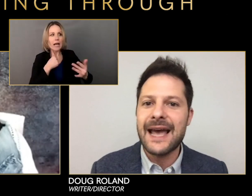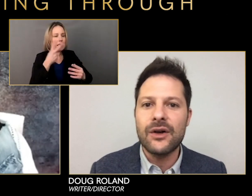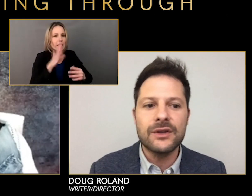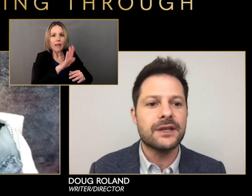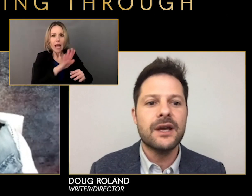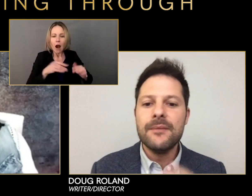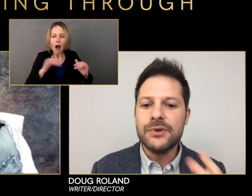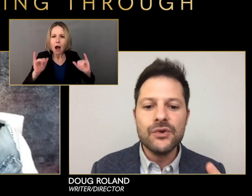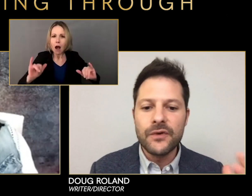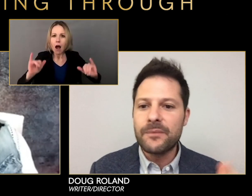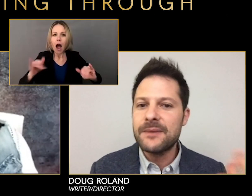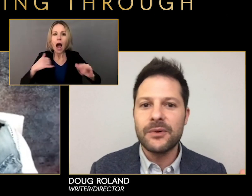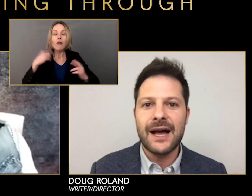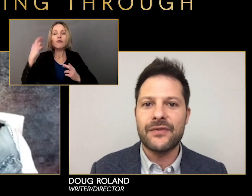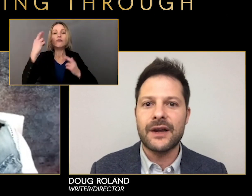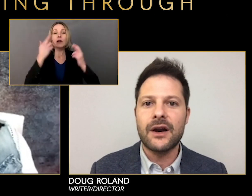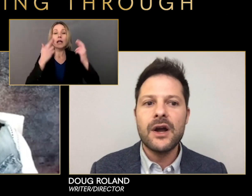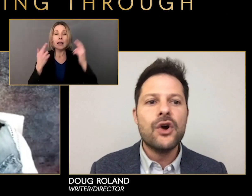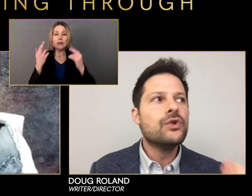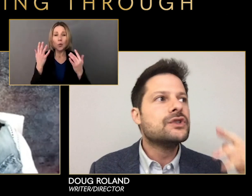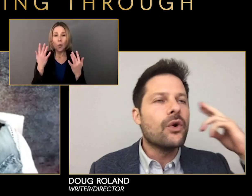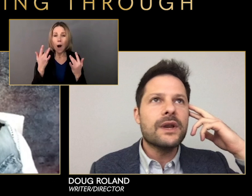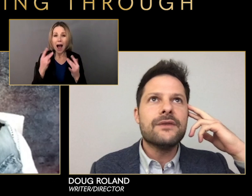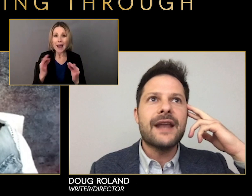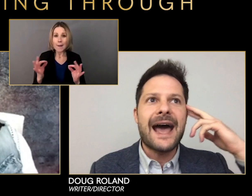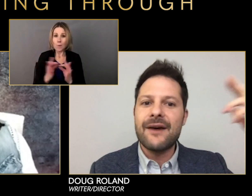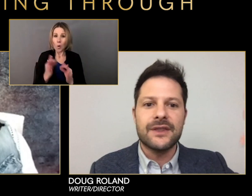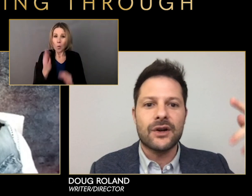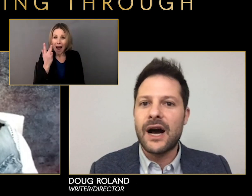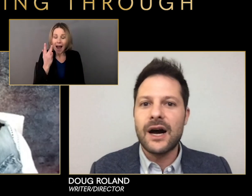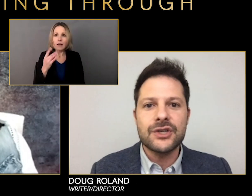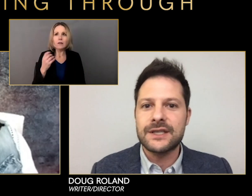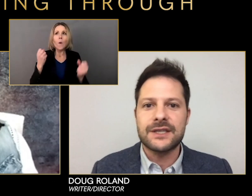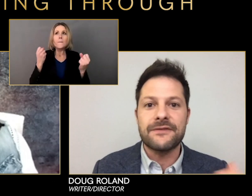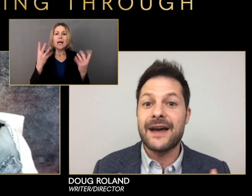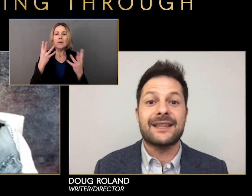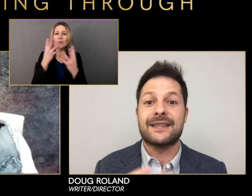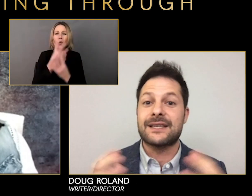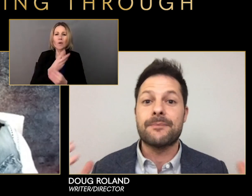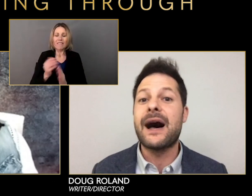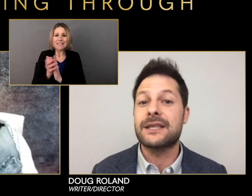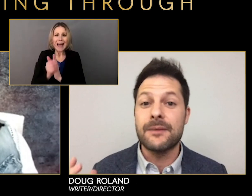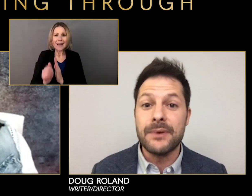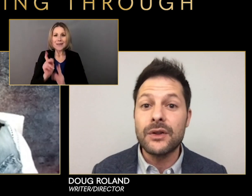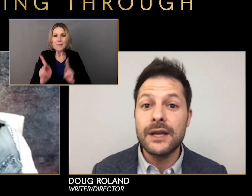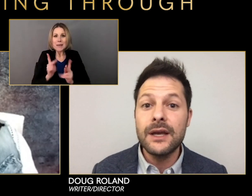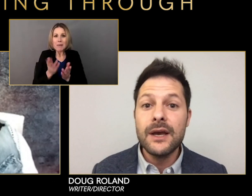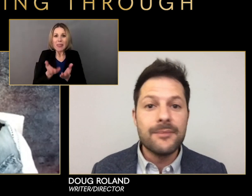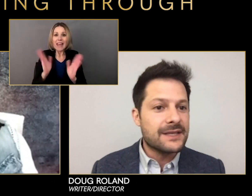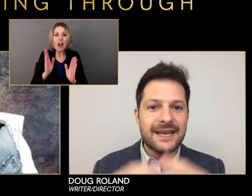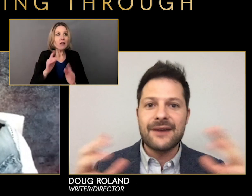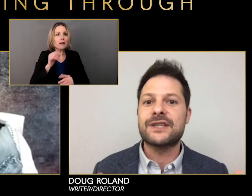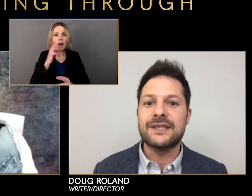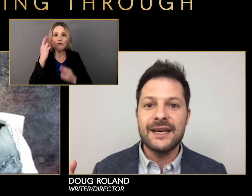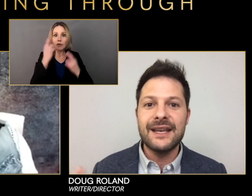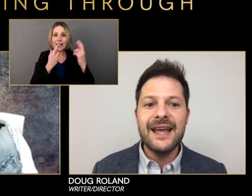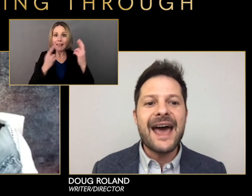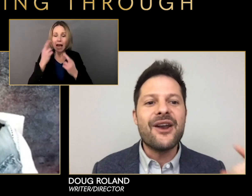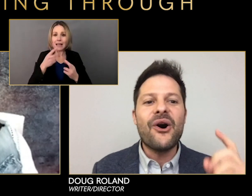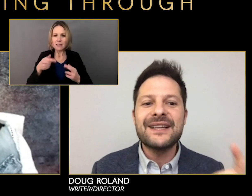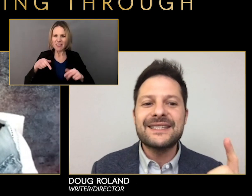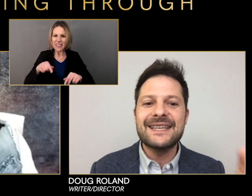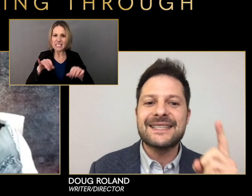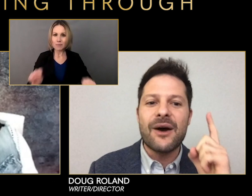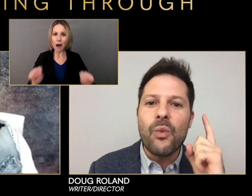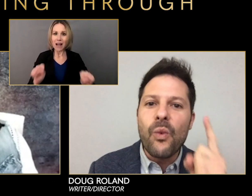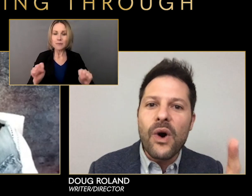many talented, beautiful people out there who don't even have in their consciousness the fact that this is a possibility because they never see it. And